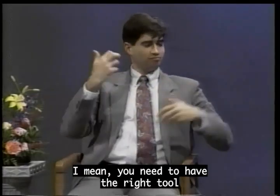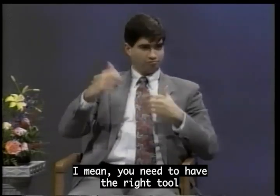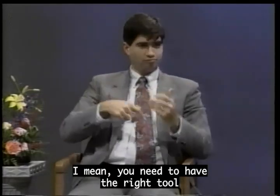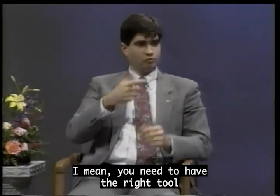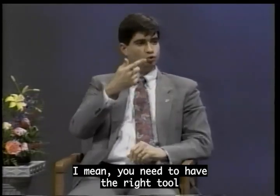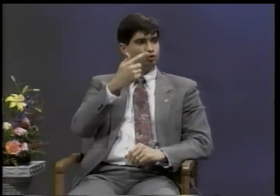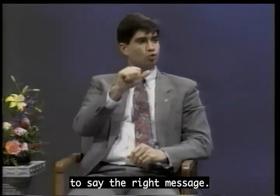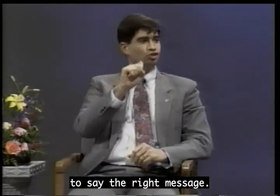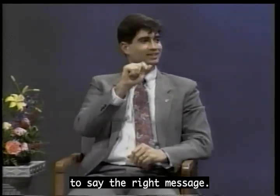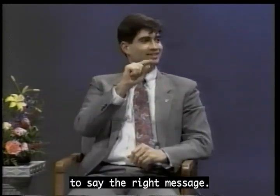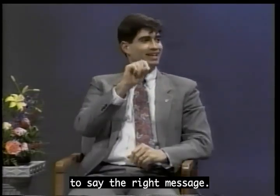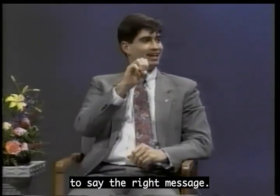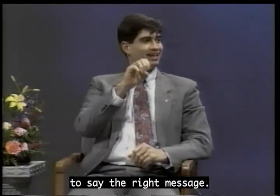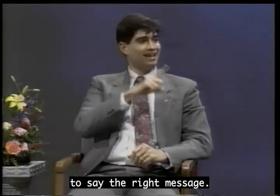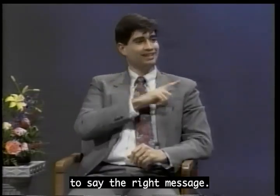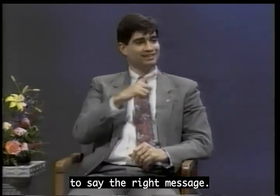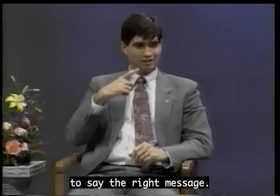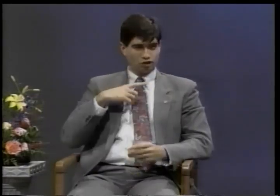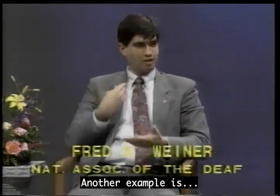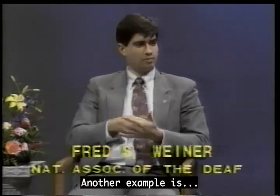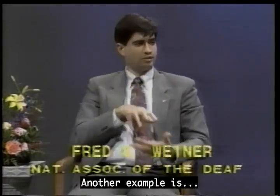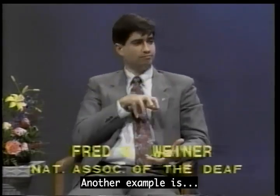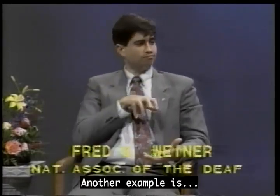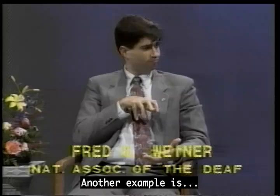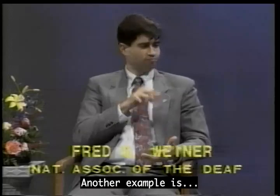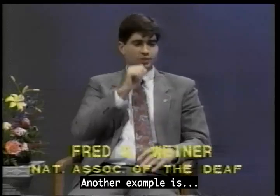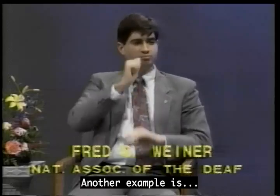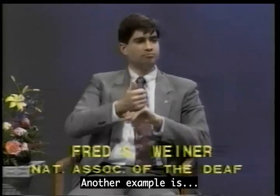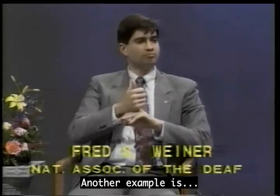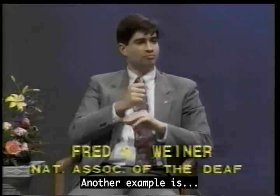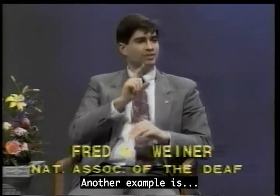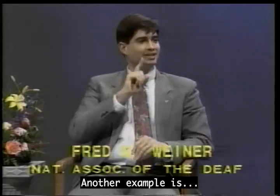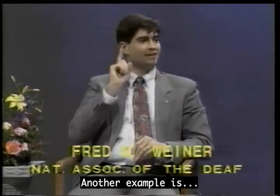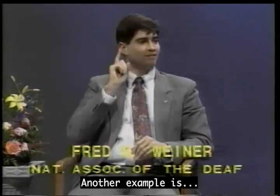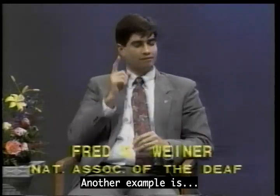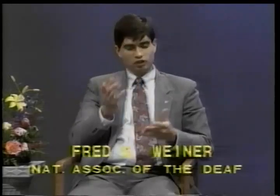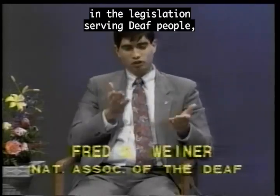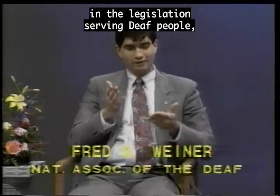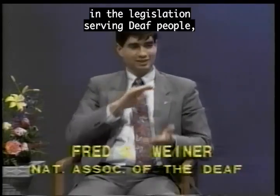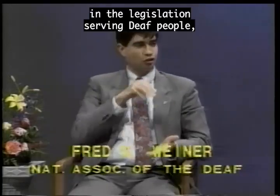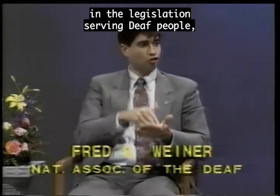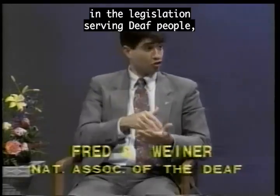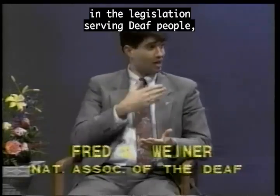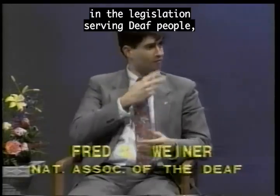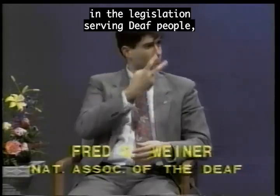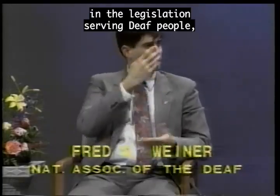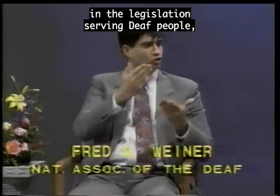Another example is in the legislation of serving deaf people,